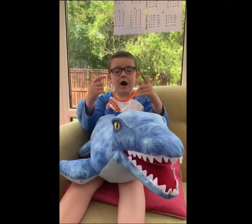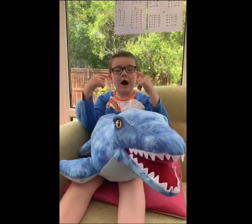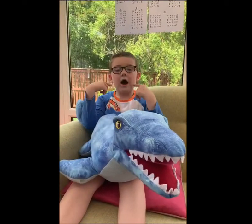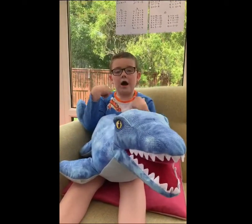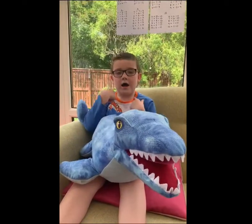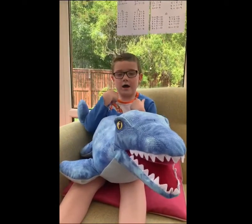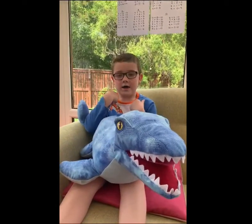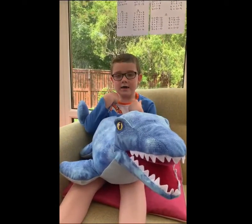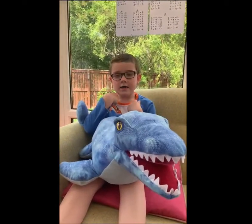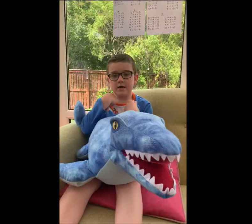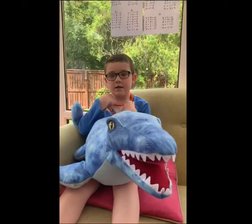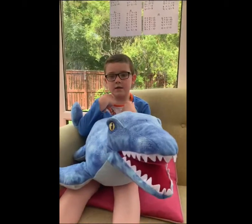I